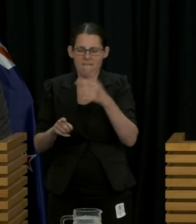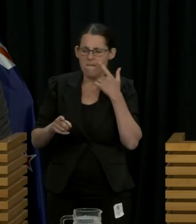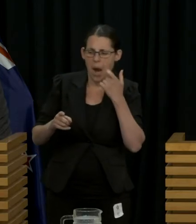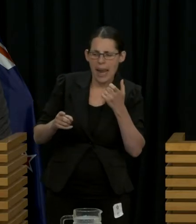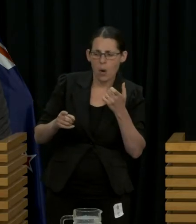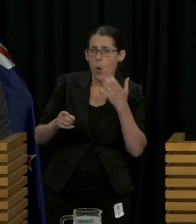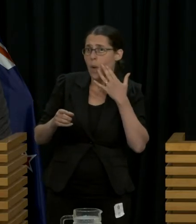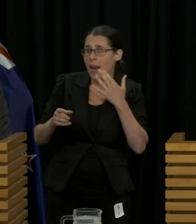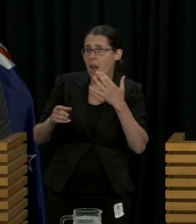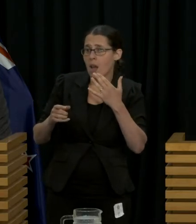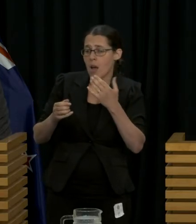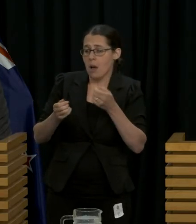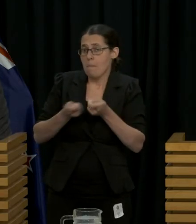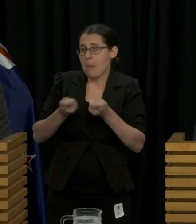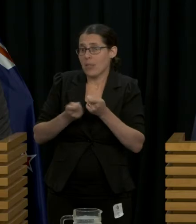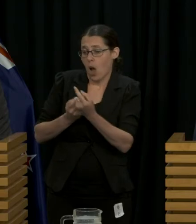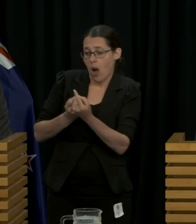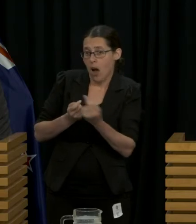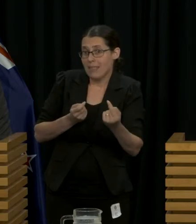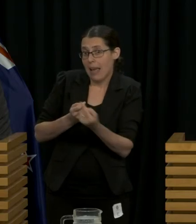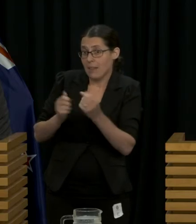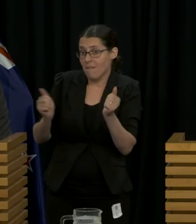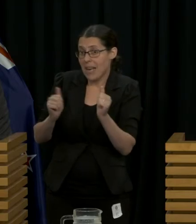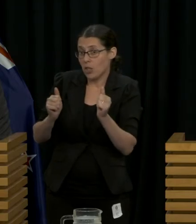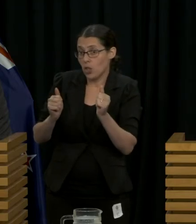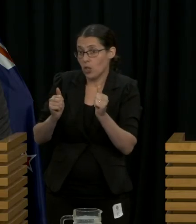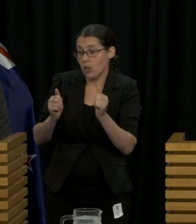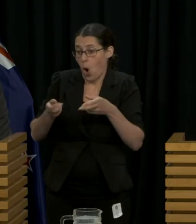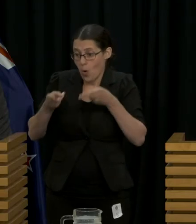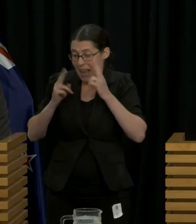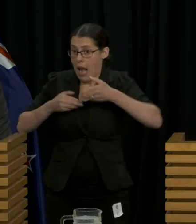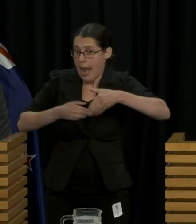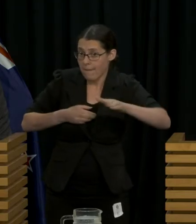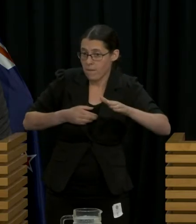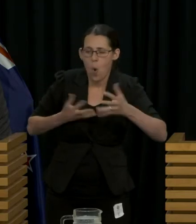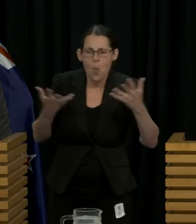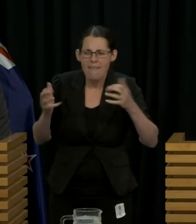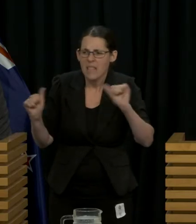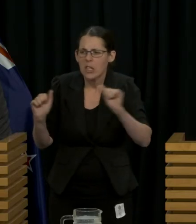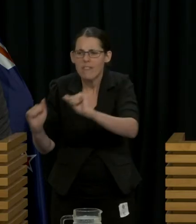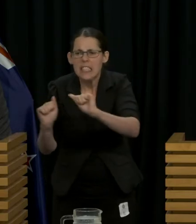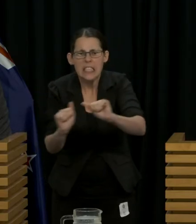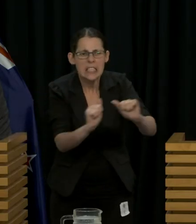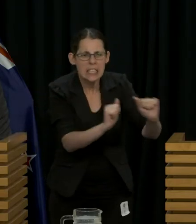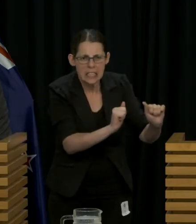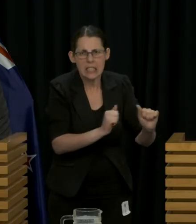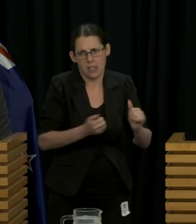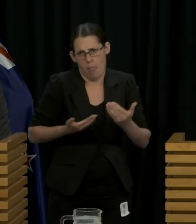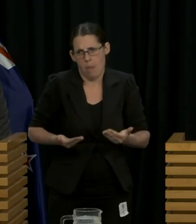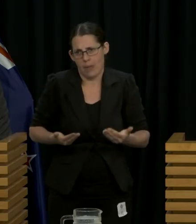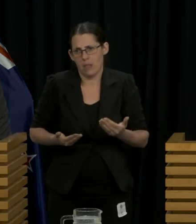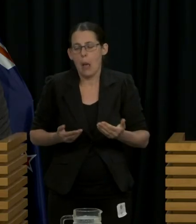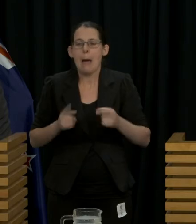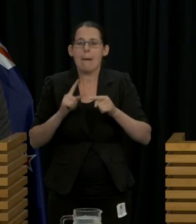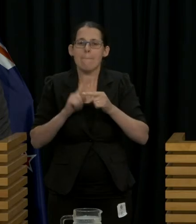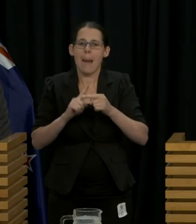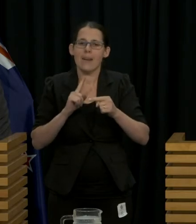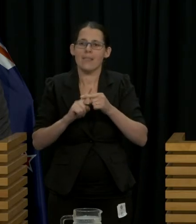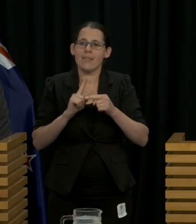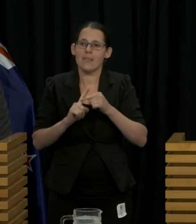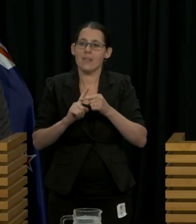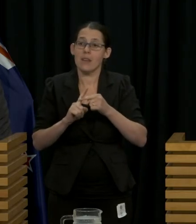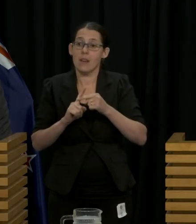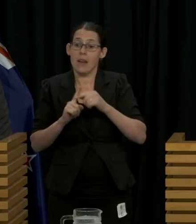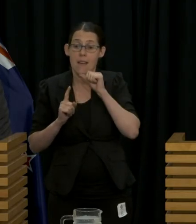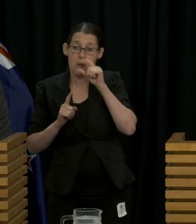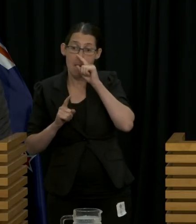last evening, we published the list on the Ministry of Health website of the locations of interest and sent out a push notification